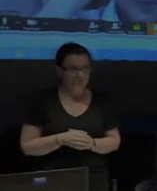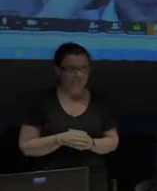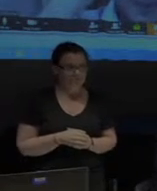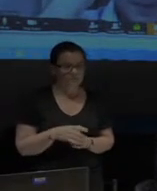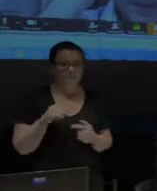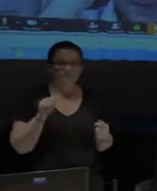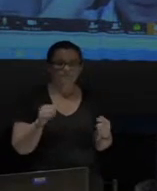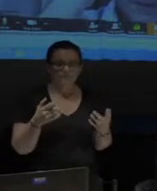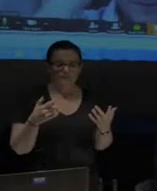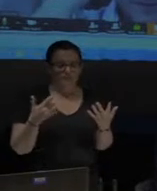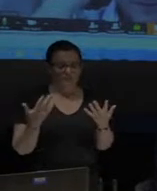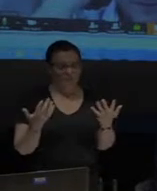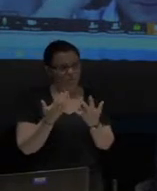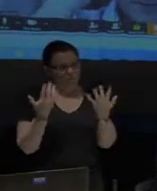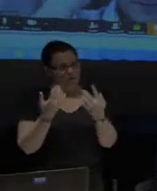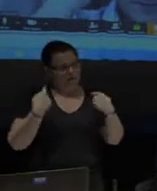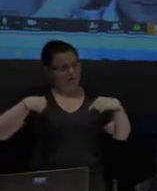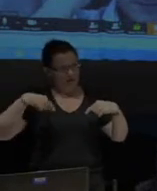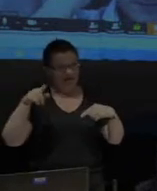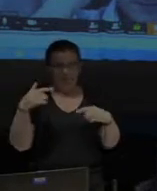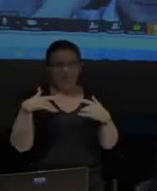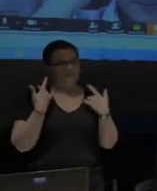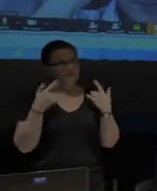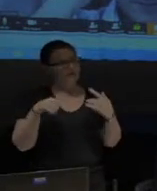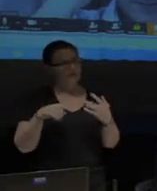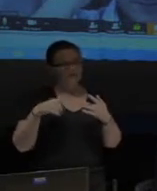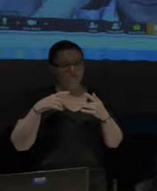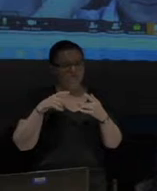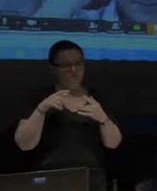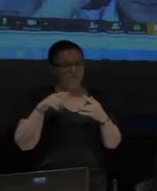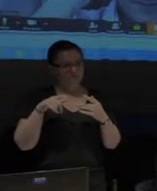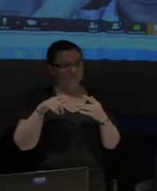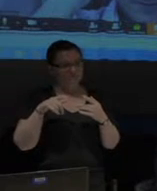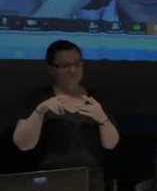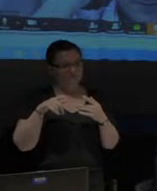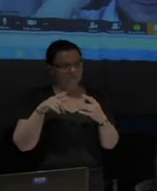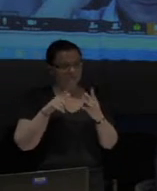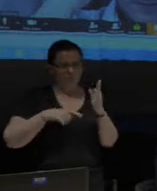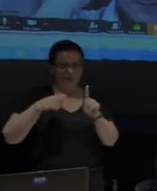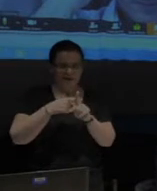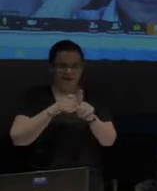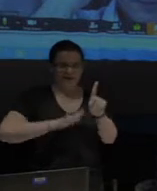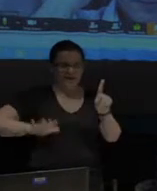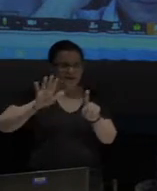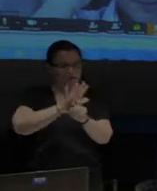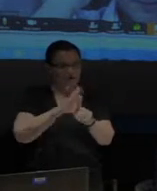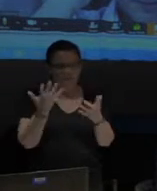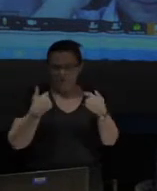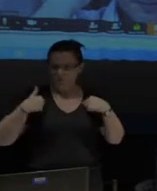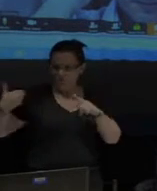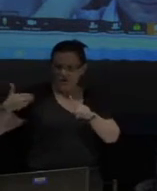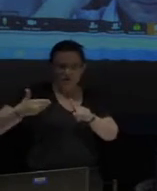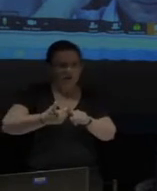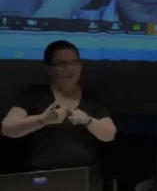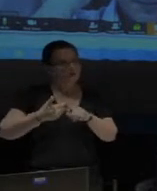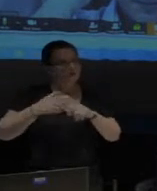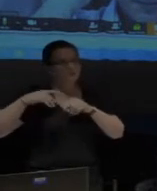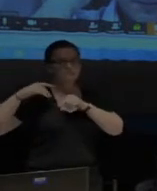where do you think we are in terms of progress on identities issues here in the UK? We're going to discuss more about the